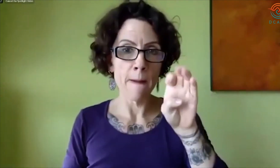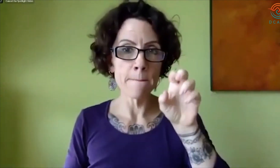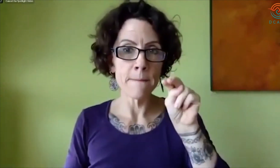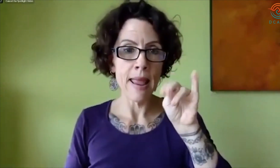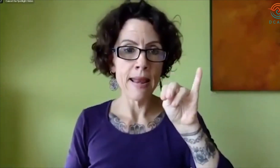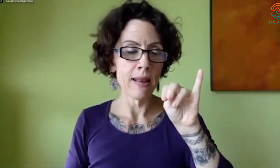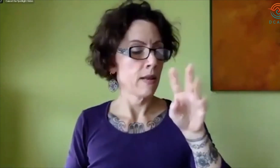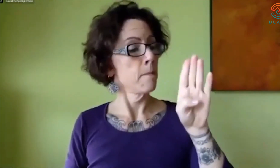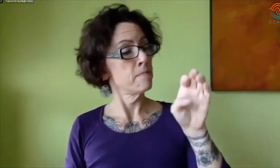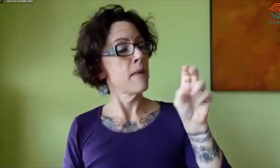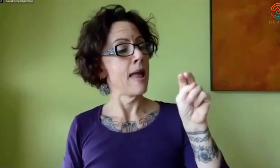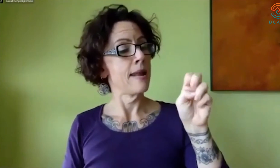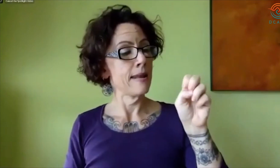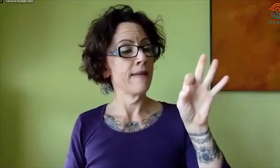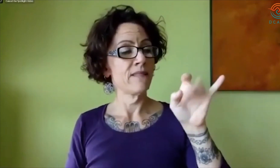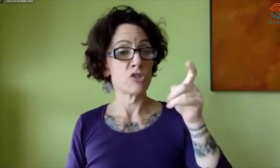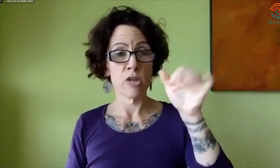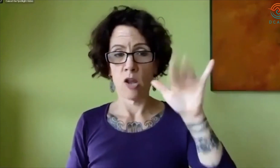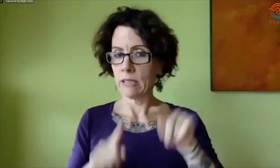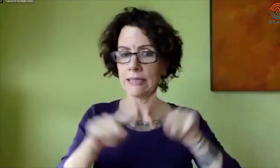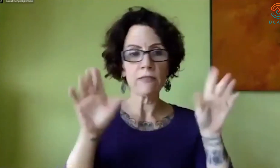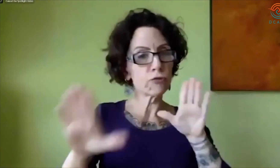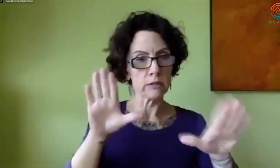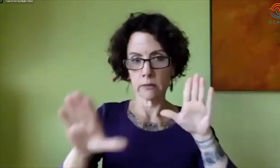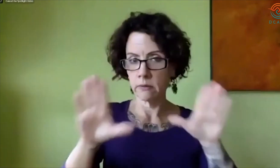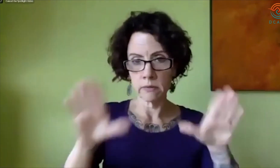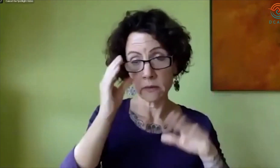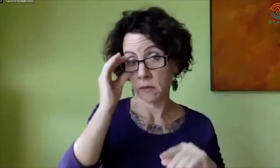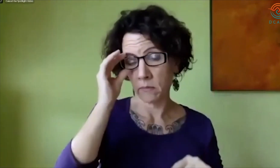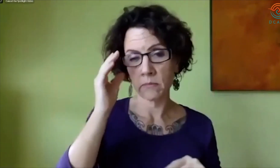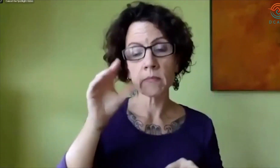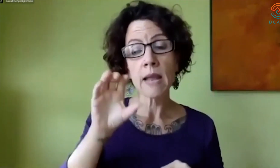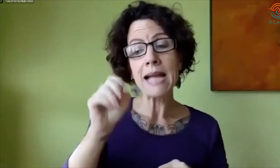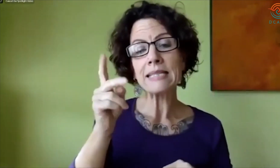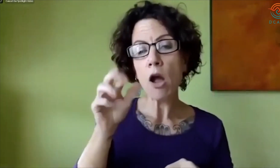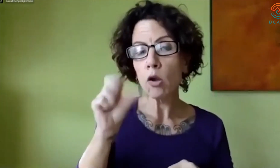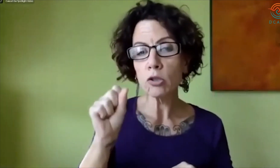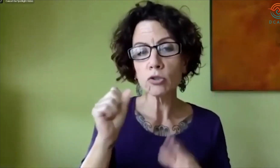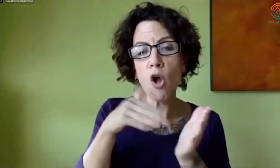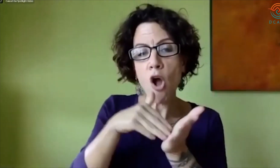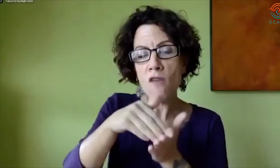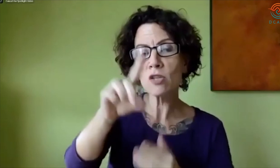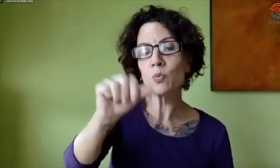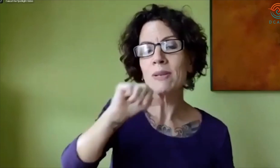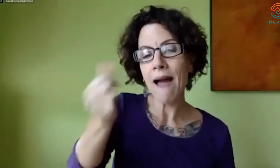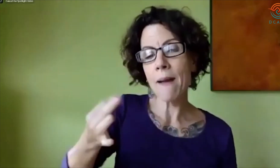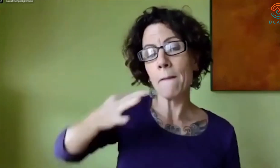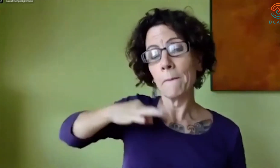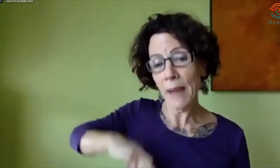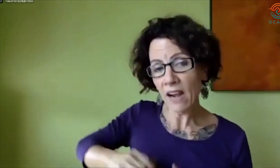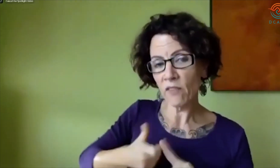that question, an executor is different than a beneficiary. Those are 2 different things. Executors often do